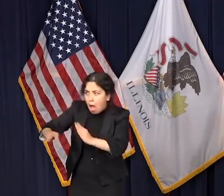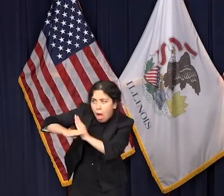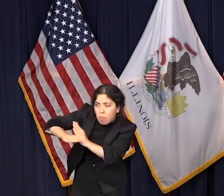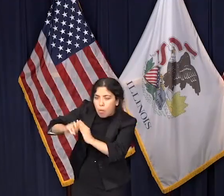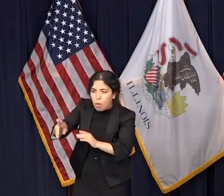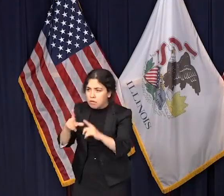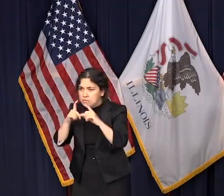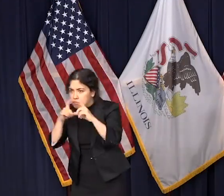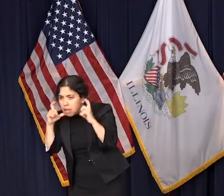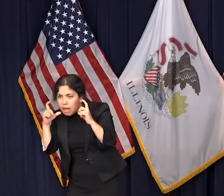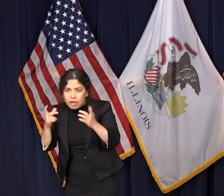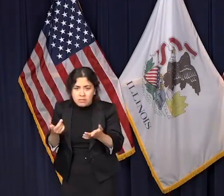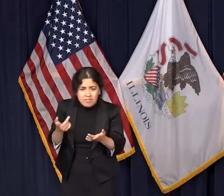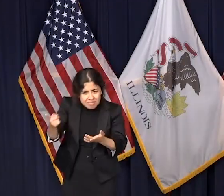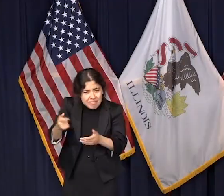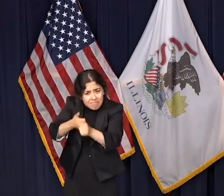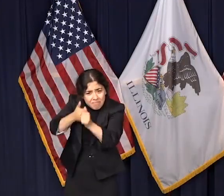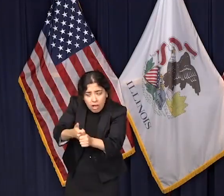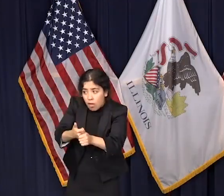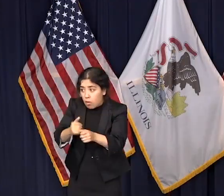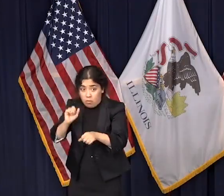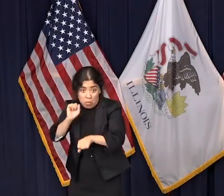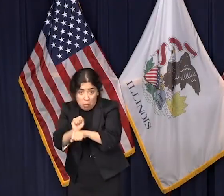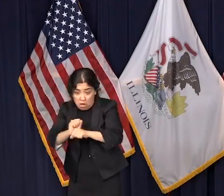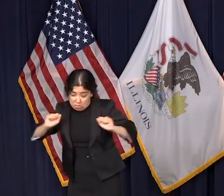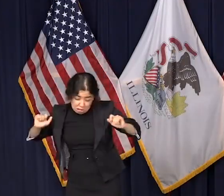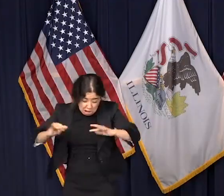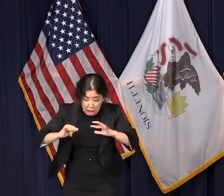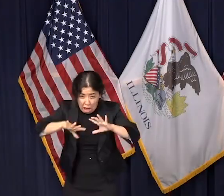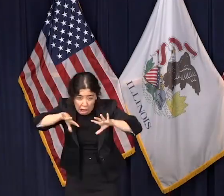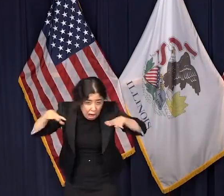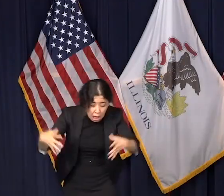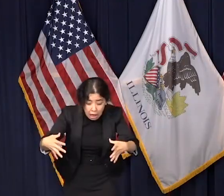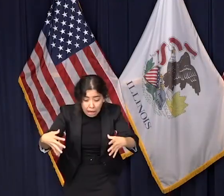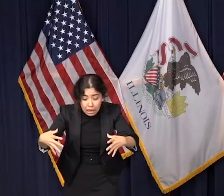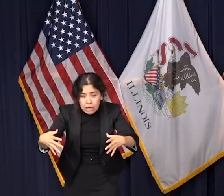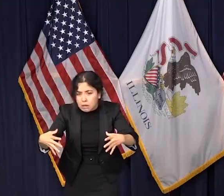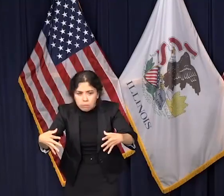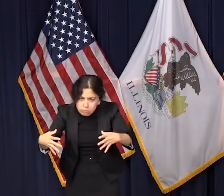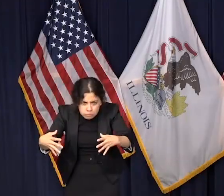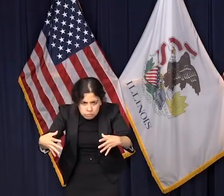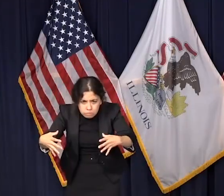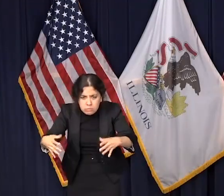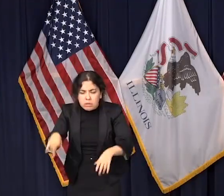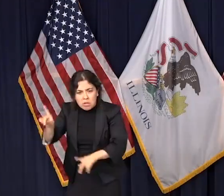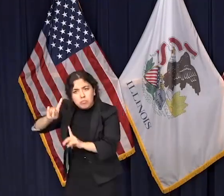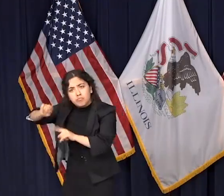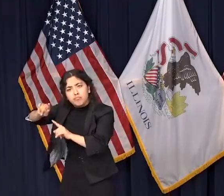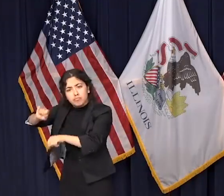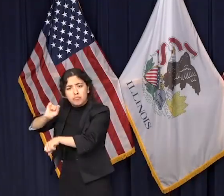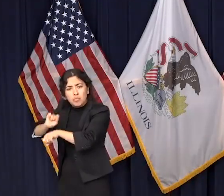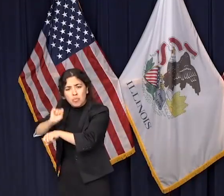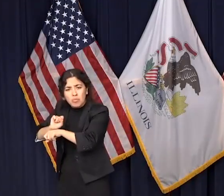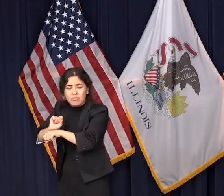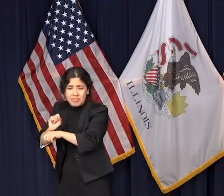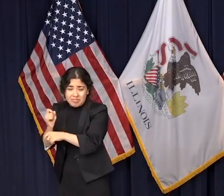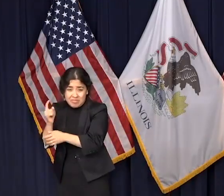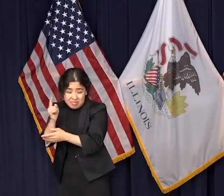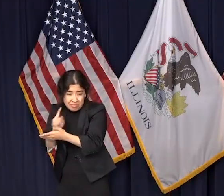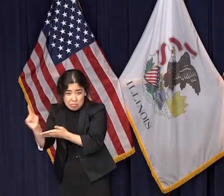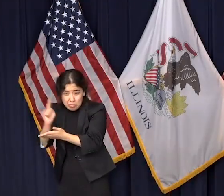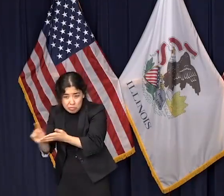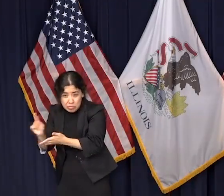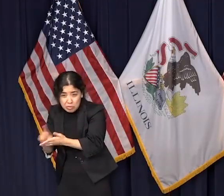large groups, but they go to work every day. You can't ask them to quarantine for 14 days at a time. So that's